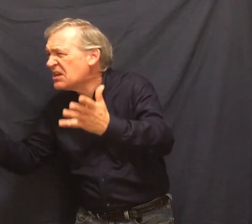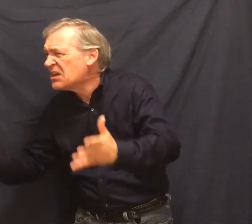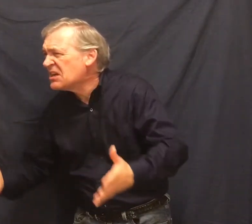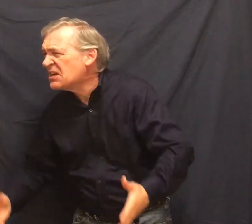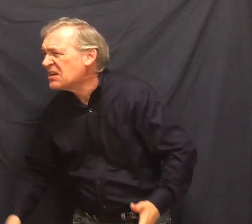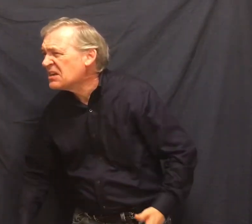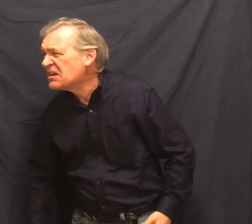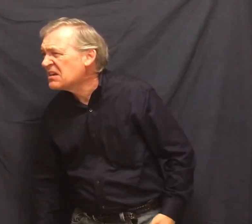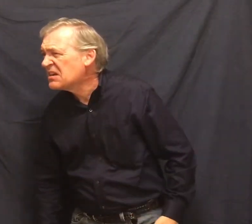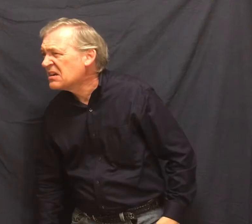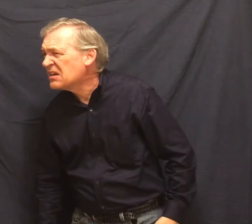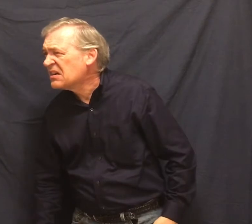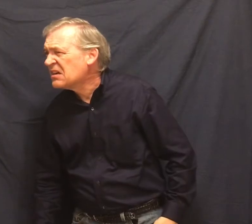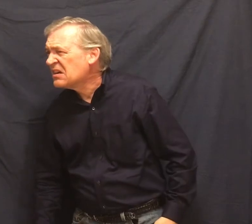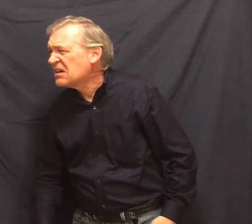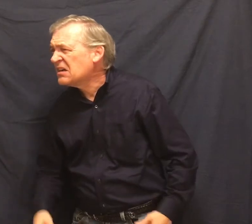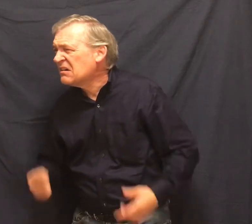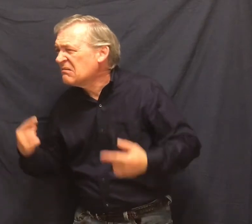He's all stiff with rheumatism.